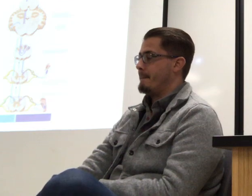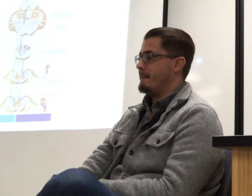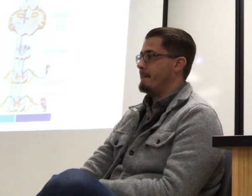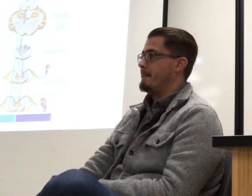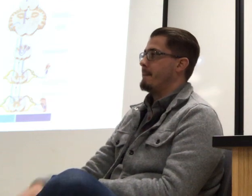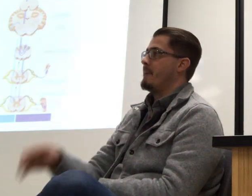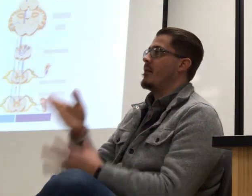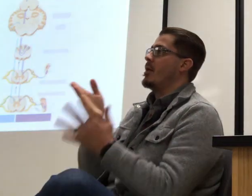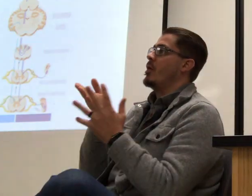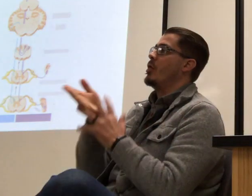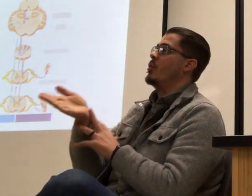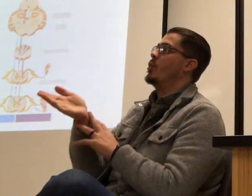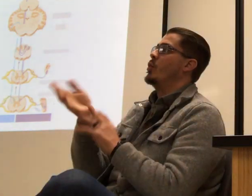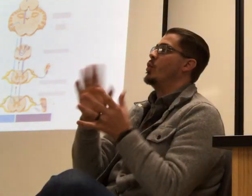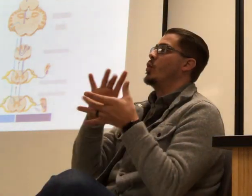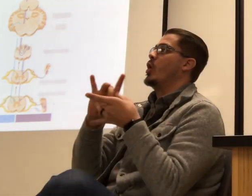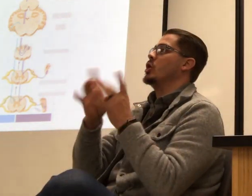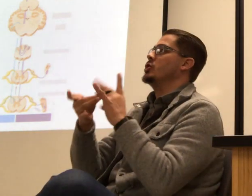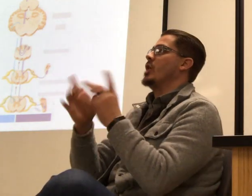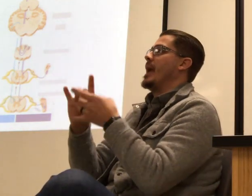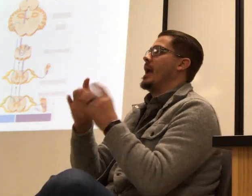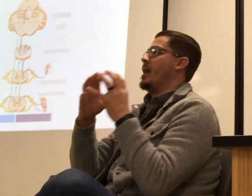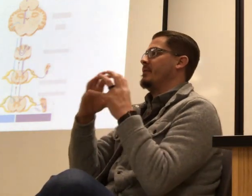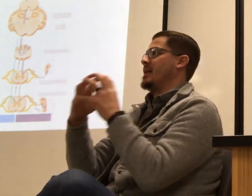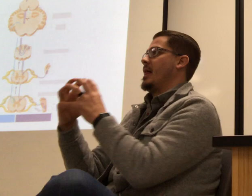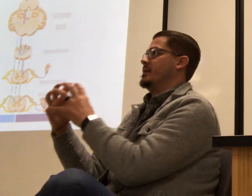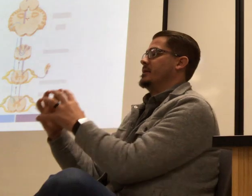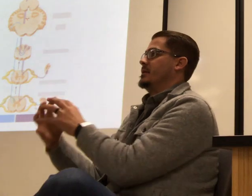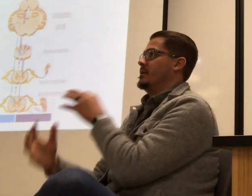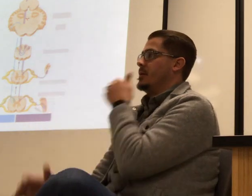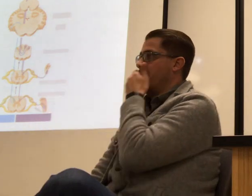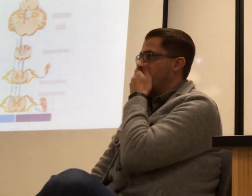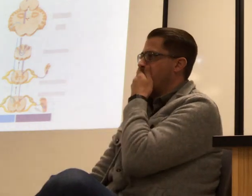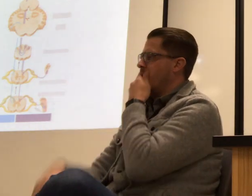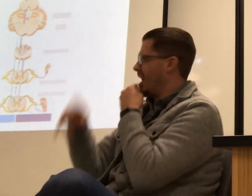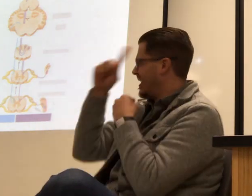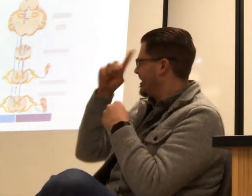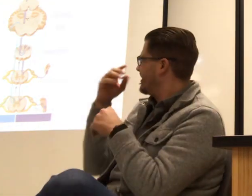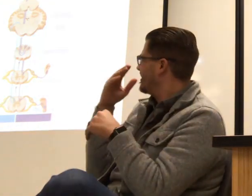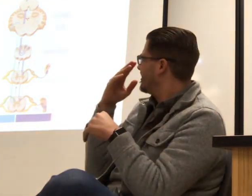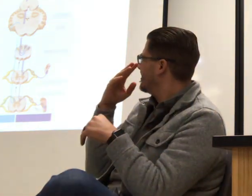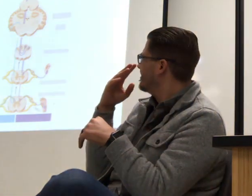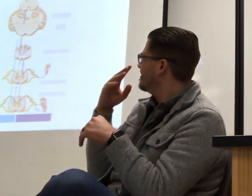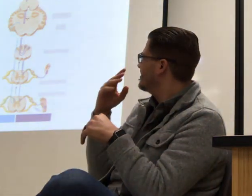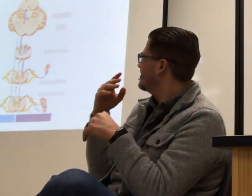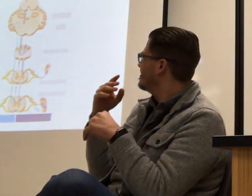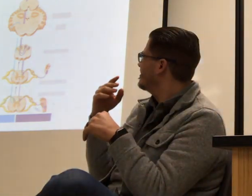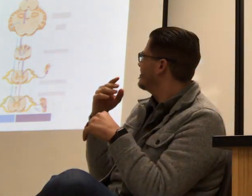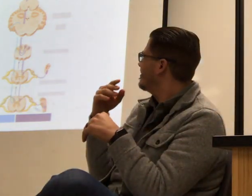chain of cells. I think I skipped the slide. Let me go back.